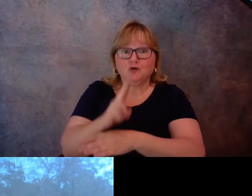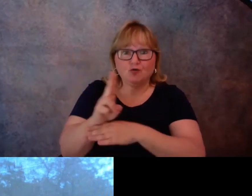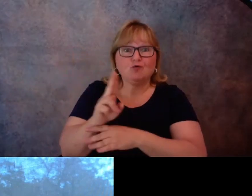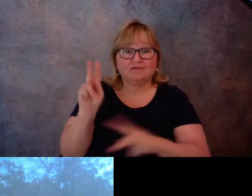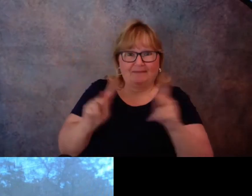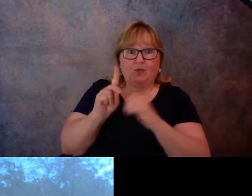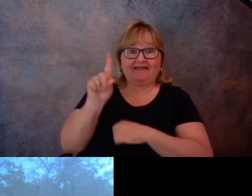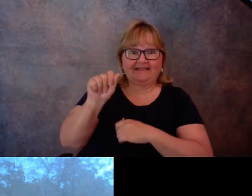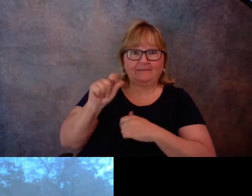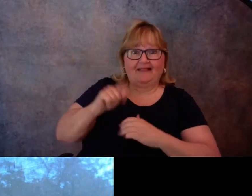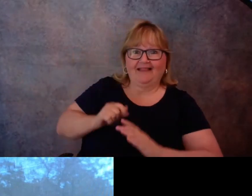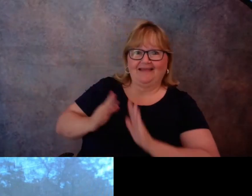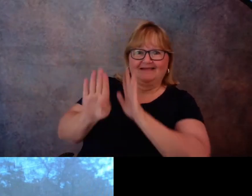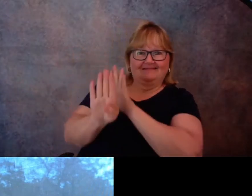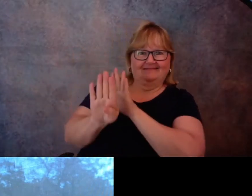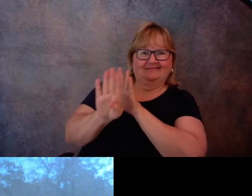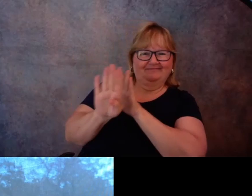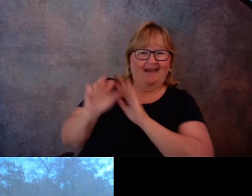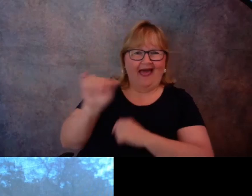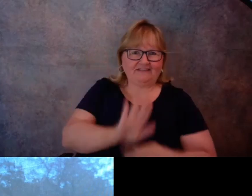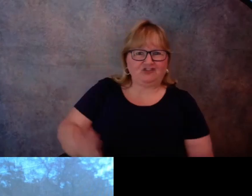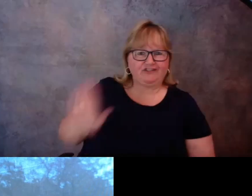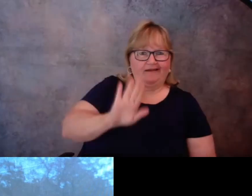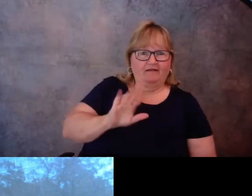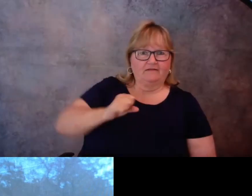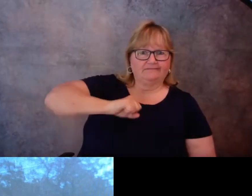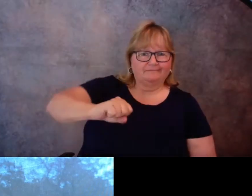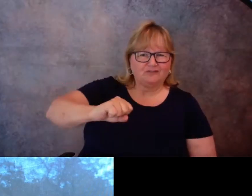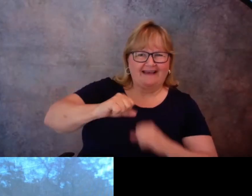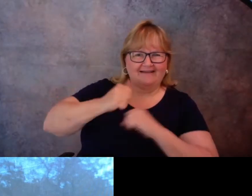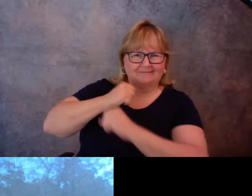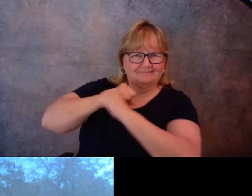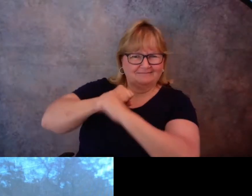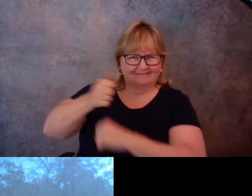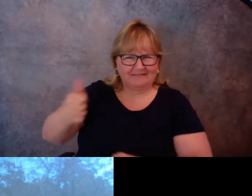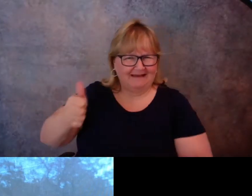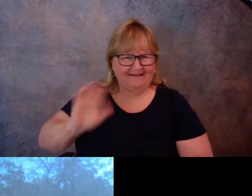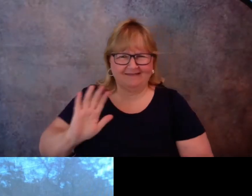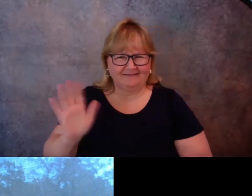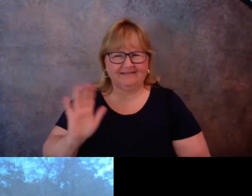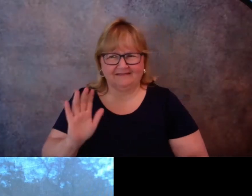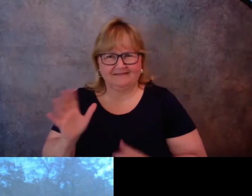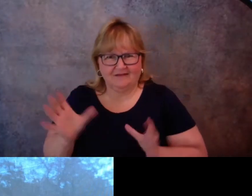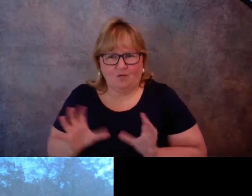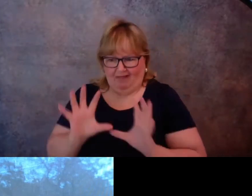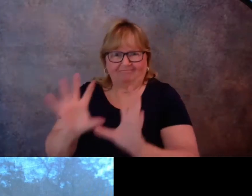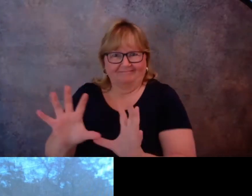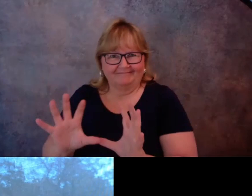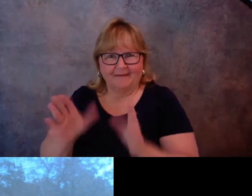shields around the world, and so on and so forth. So we've,